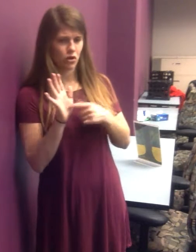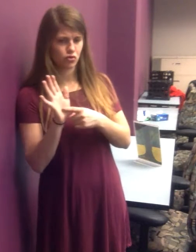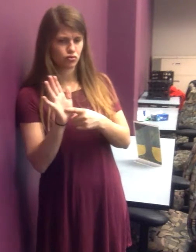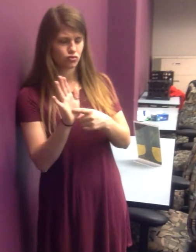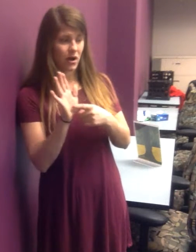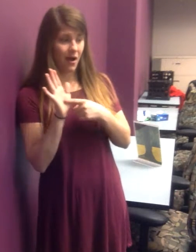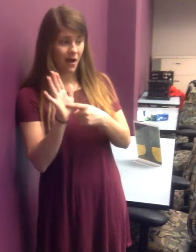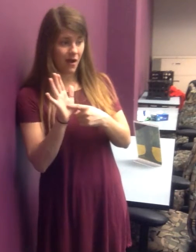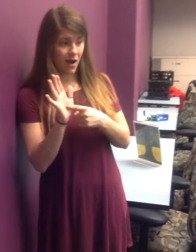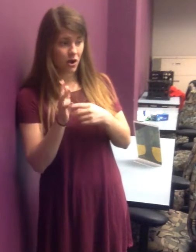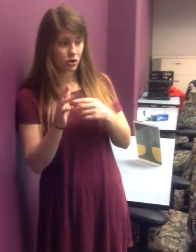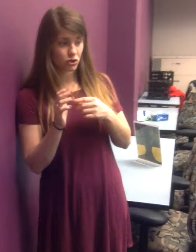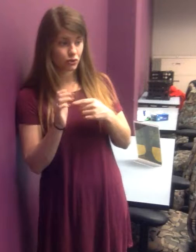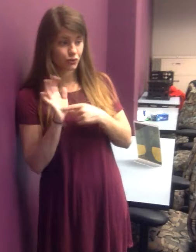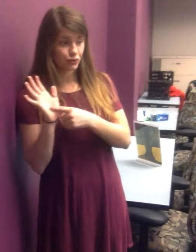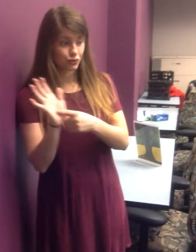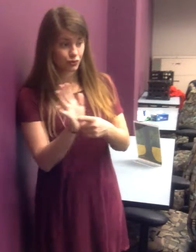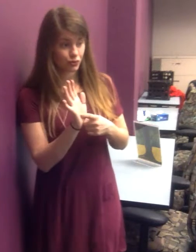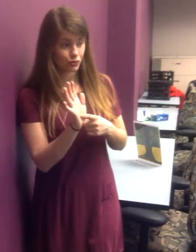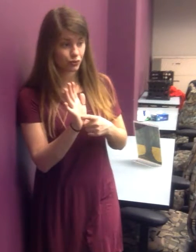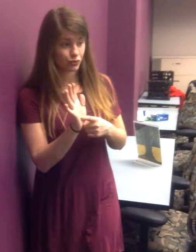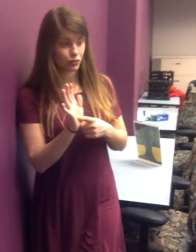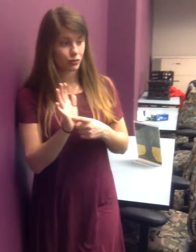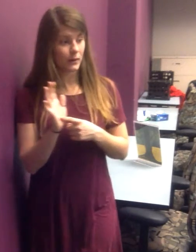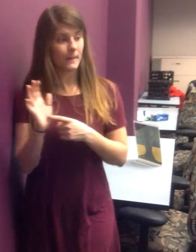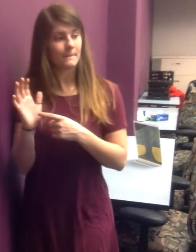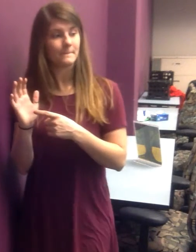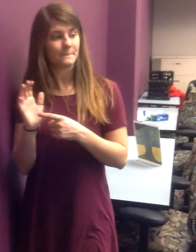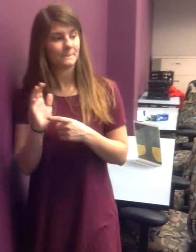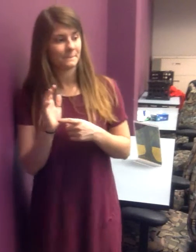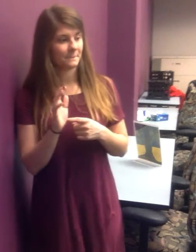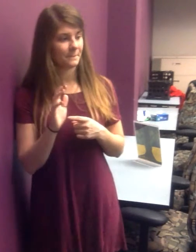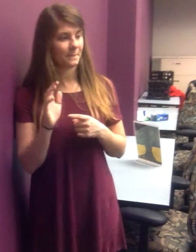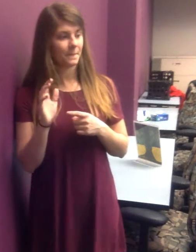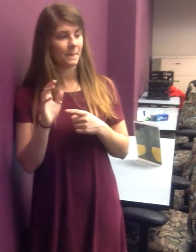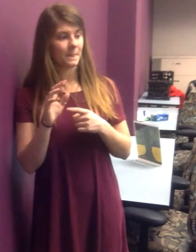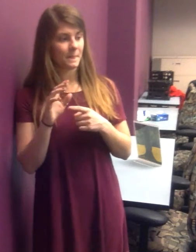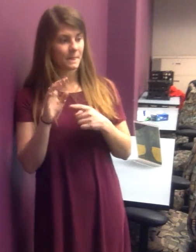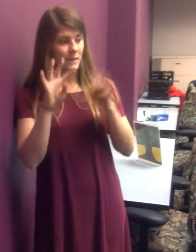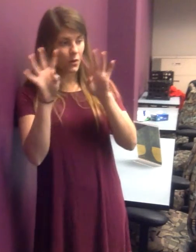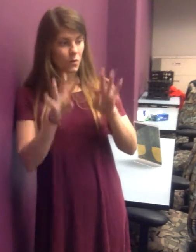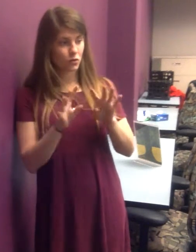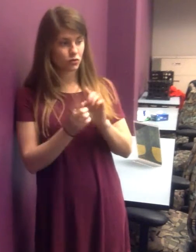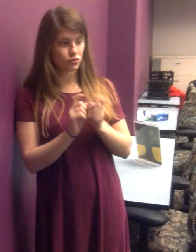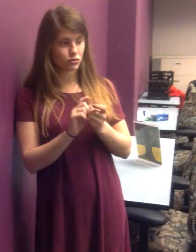those emails to slander the scientific reputation, not only of those individual scientists, but of a field as a whole, is